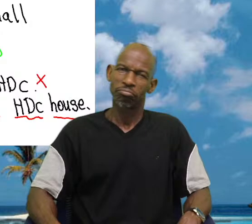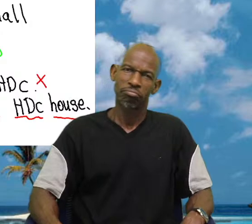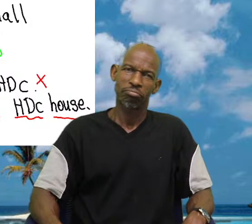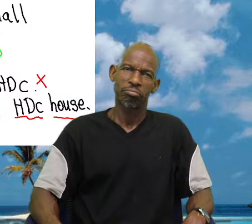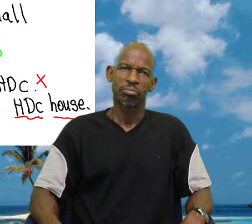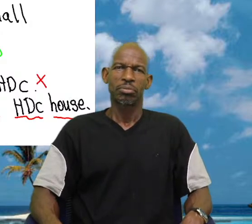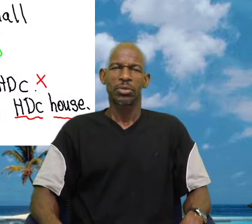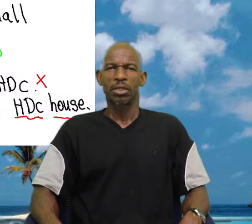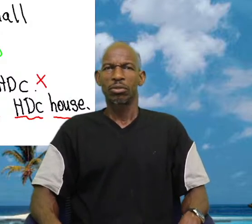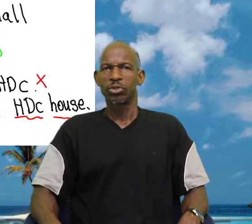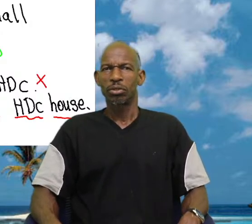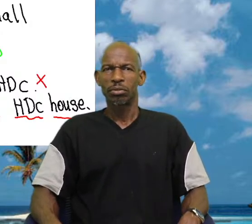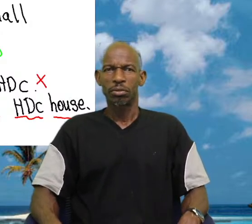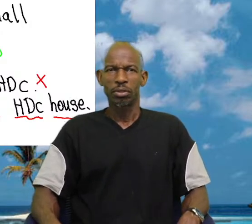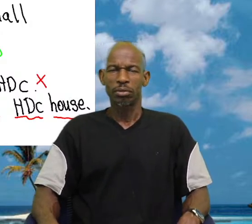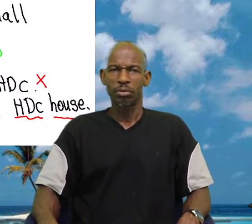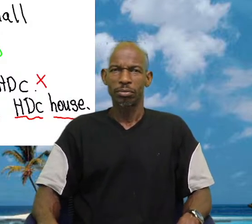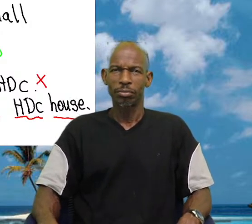be,